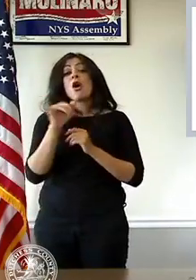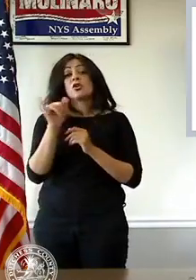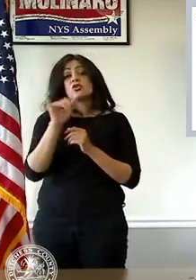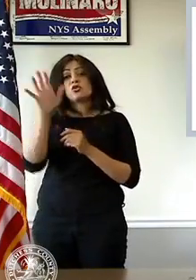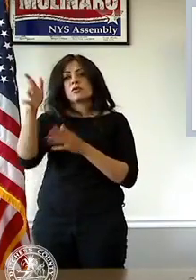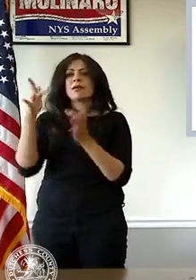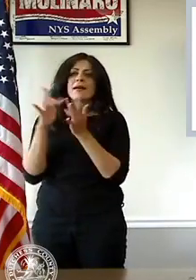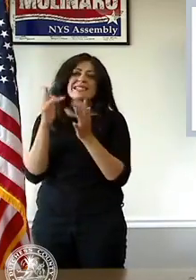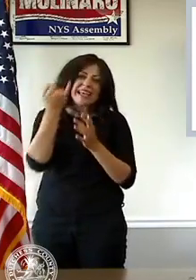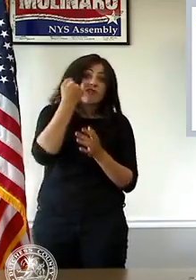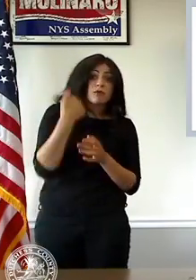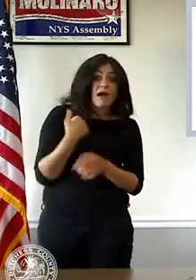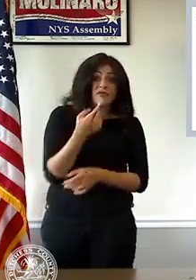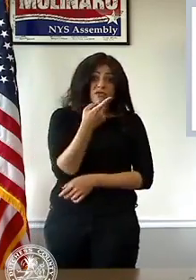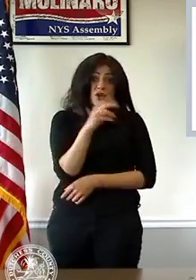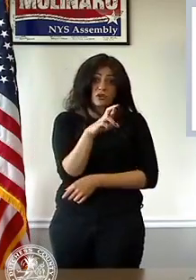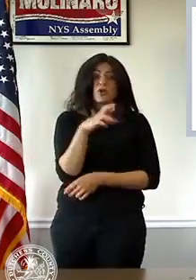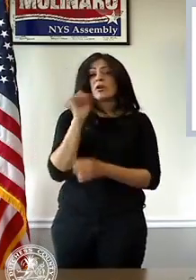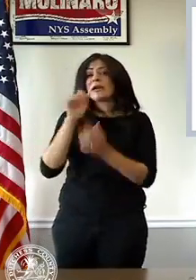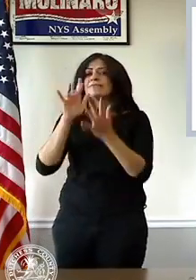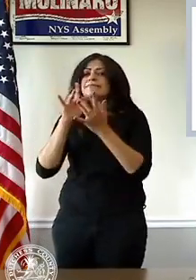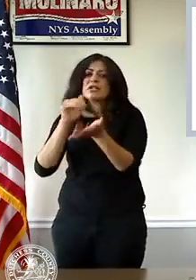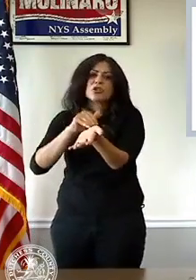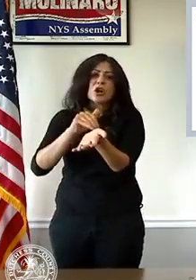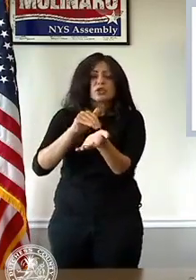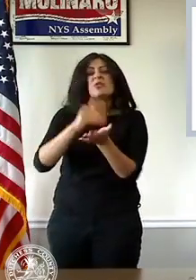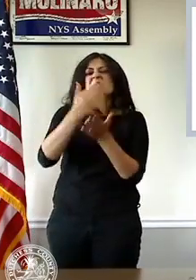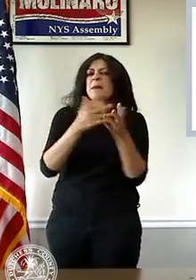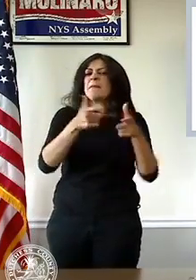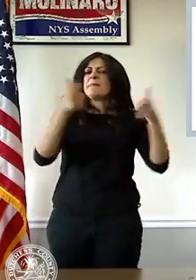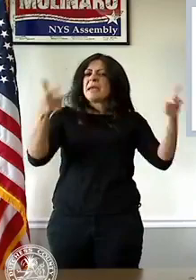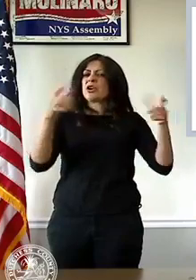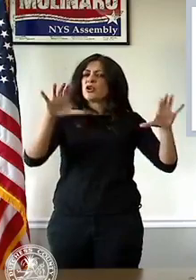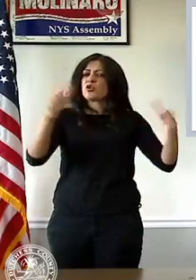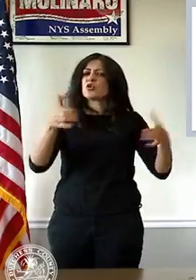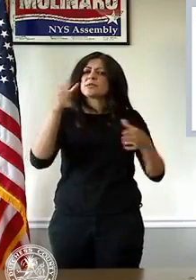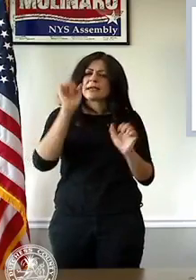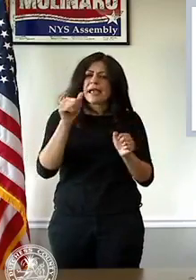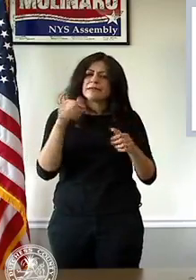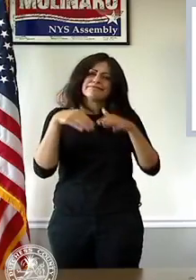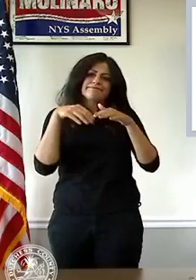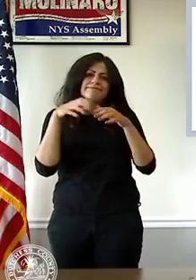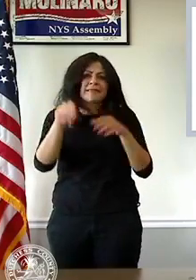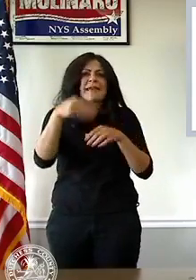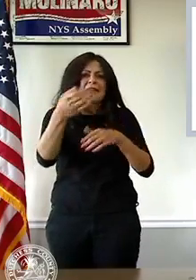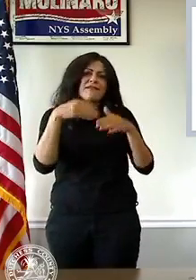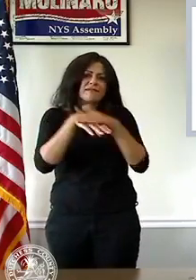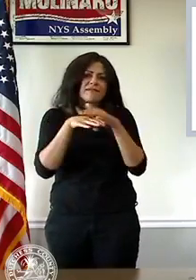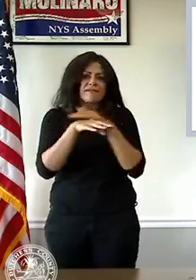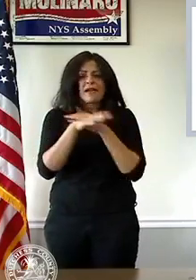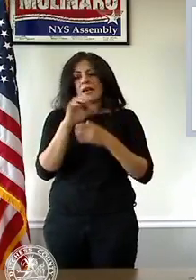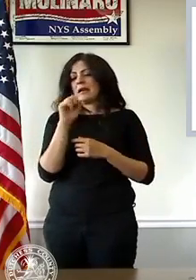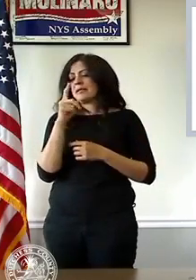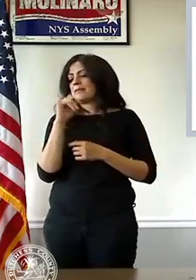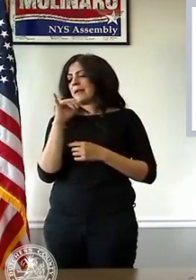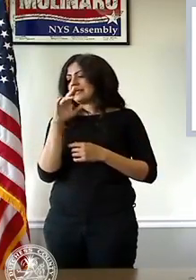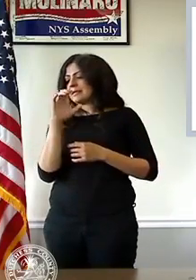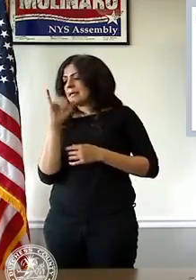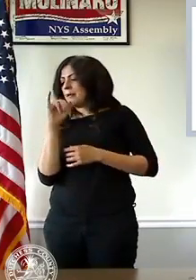have a physician, contact your physician, because some of the larger physician groups certainly are able to access the specimen collection, which is